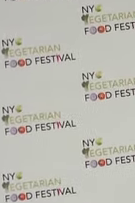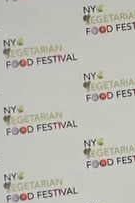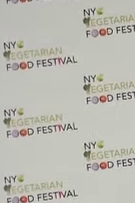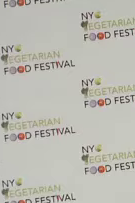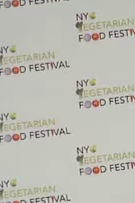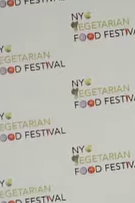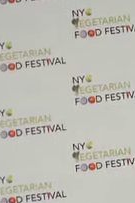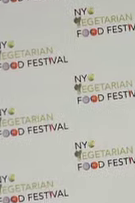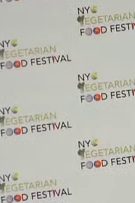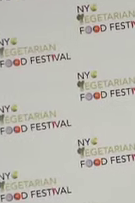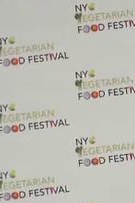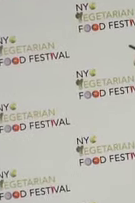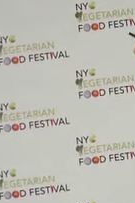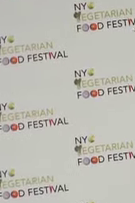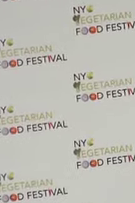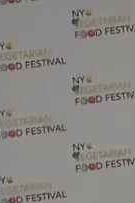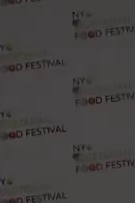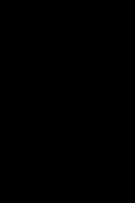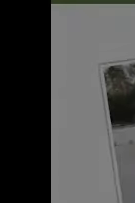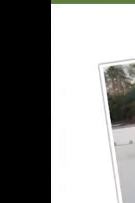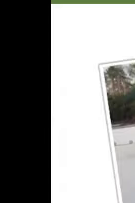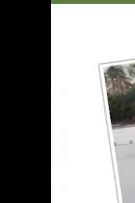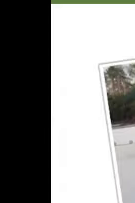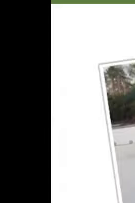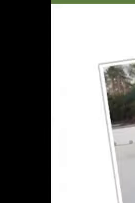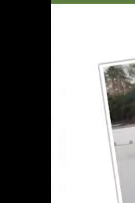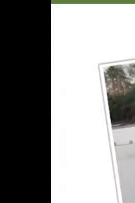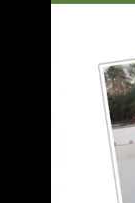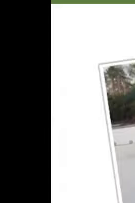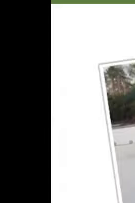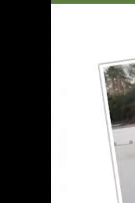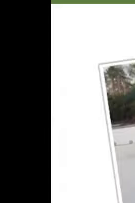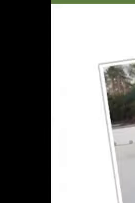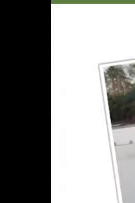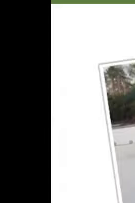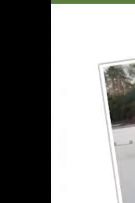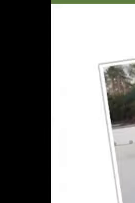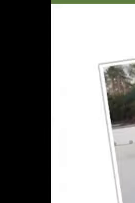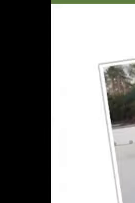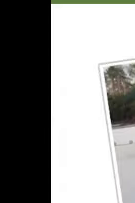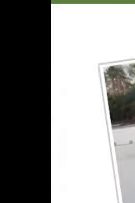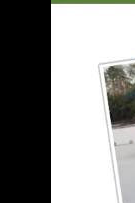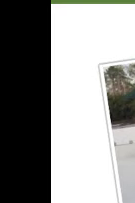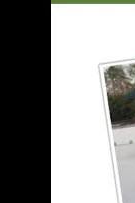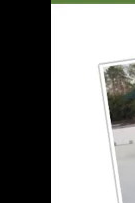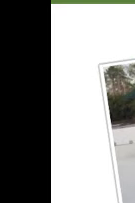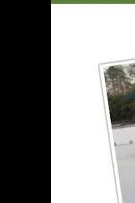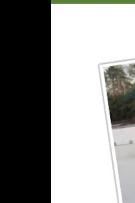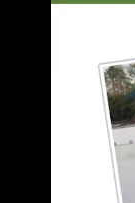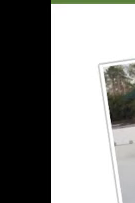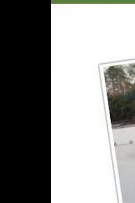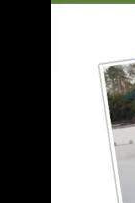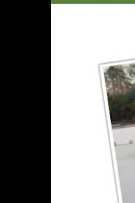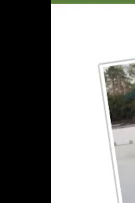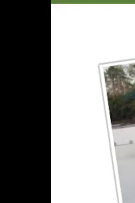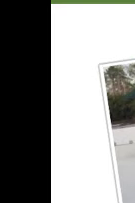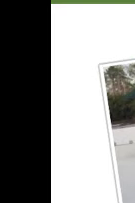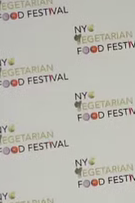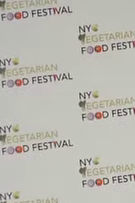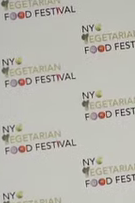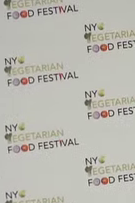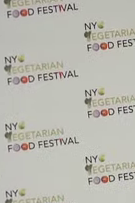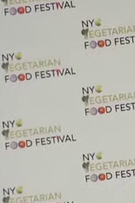and make it easier for everybody else that's coming next. And that's me. It is true. I did get back on the ice. I'm totally the way I always was